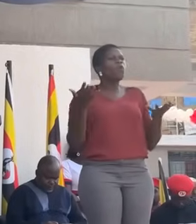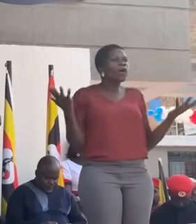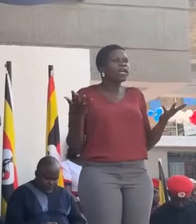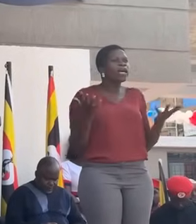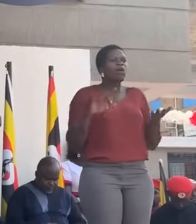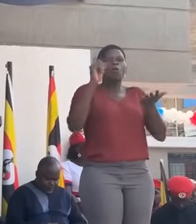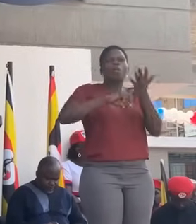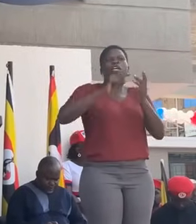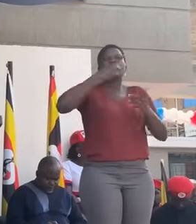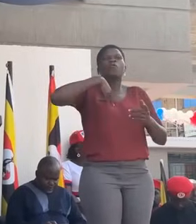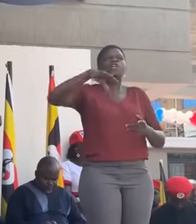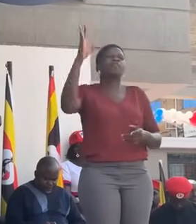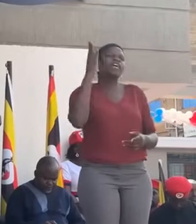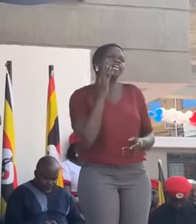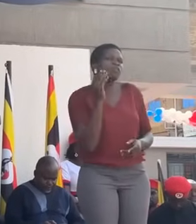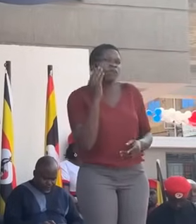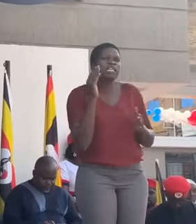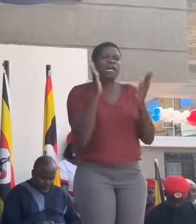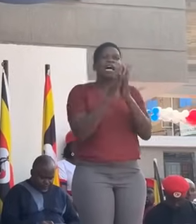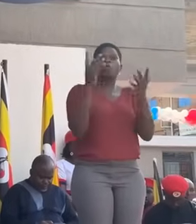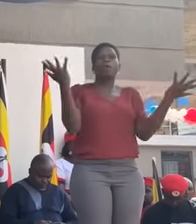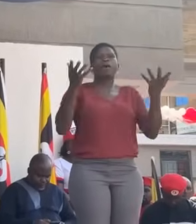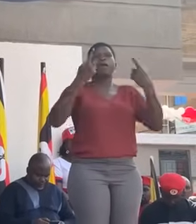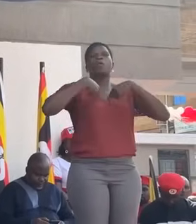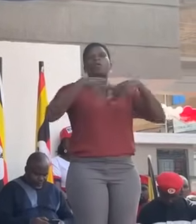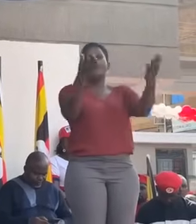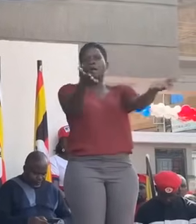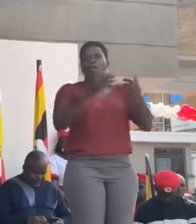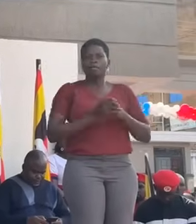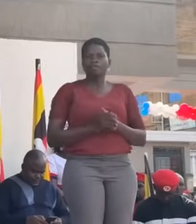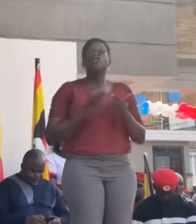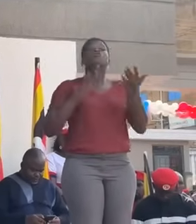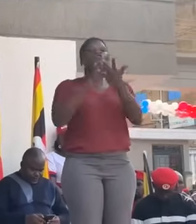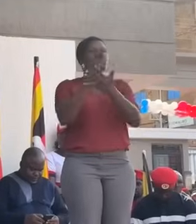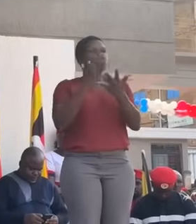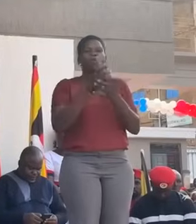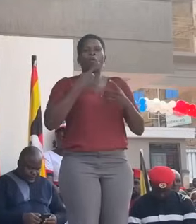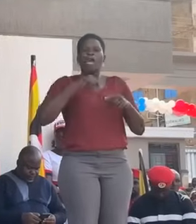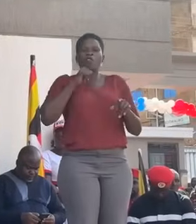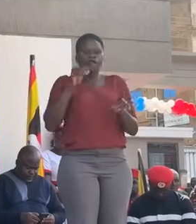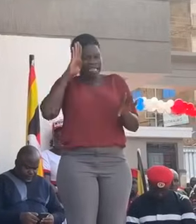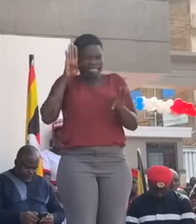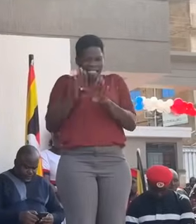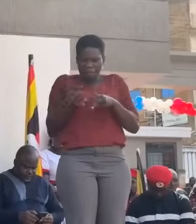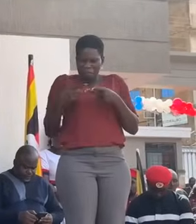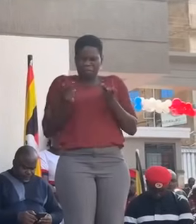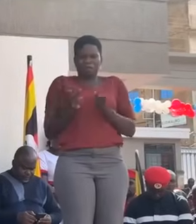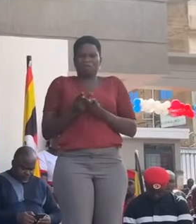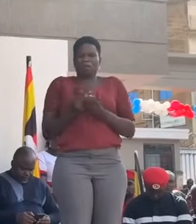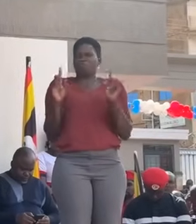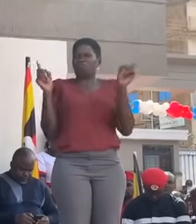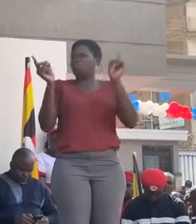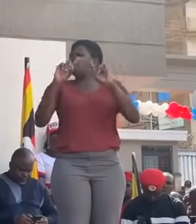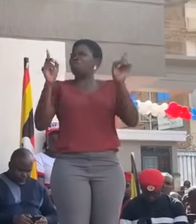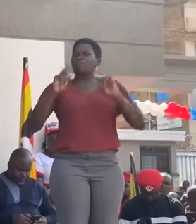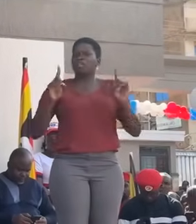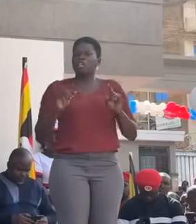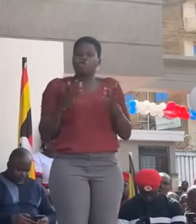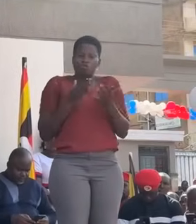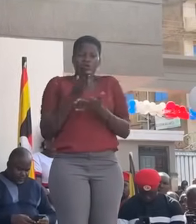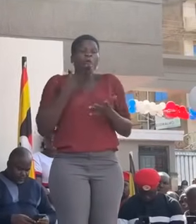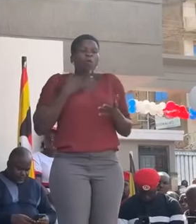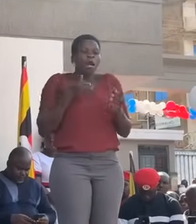Bichire tuisemu, na wawe tuli. We are certainly not where we used to be. I mean, we are not where we want to be,